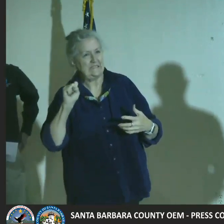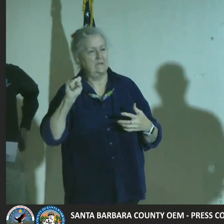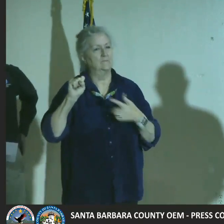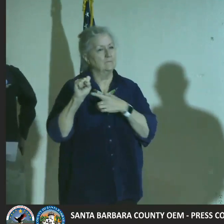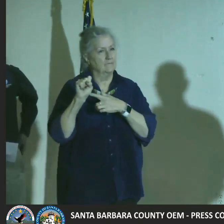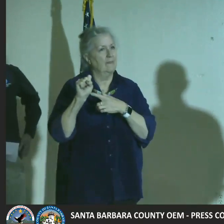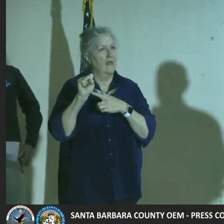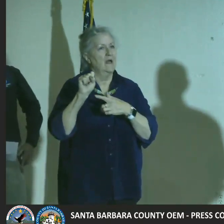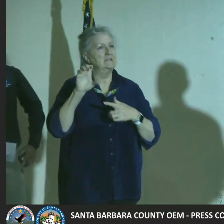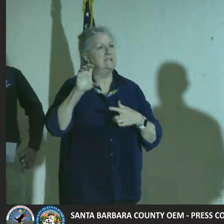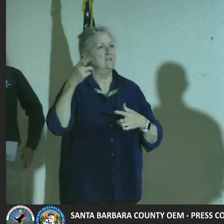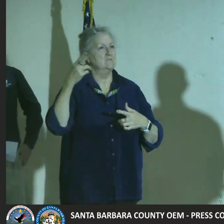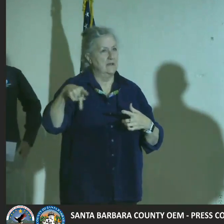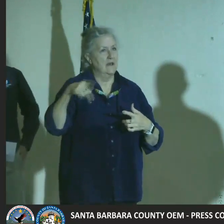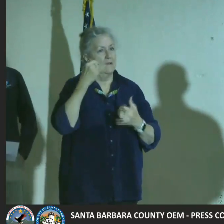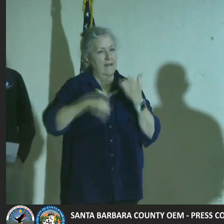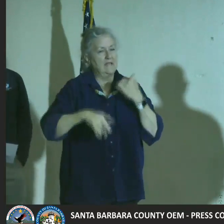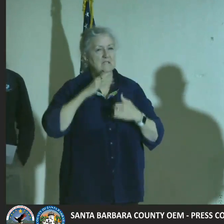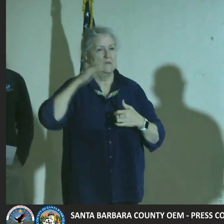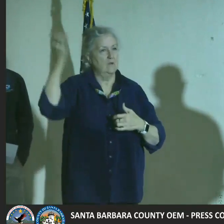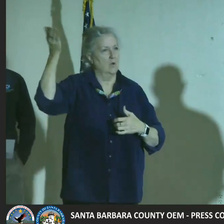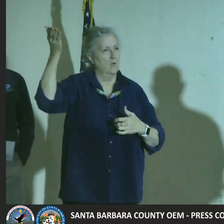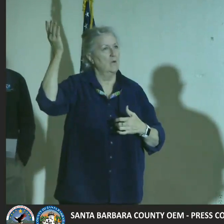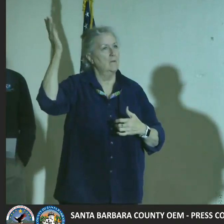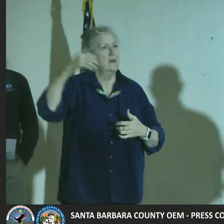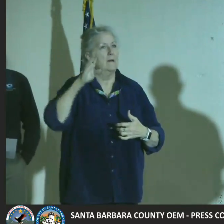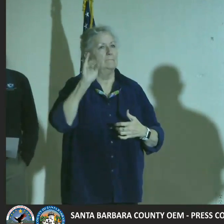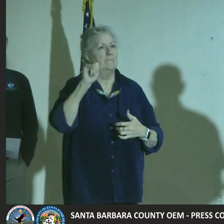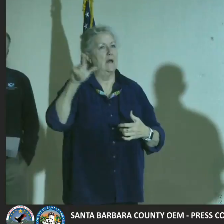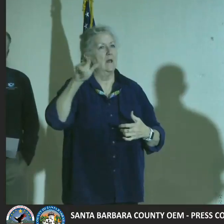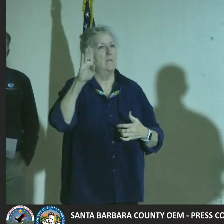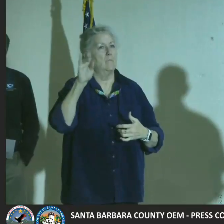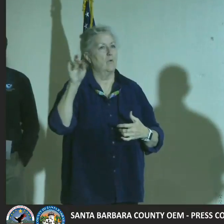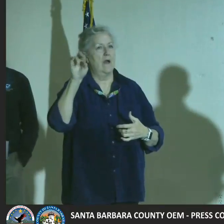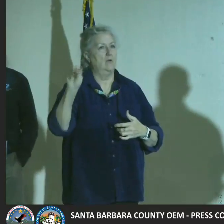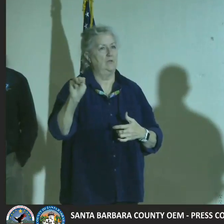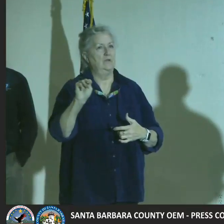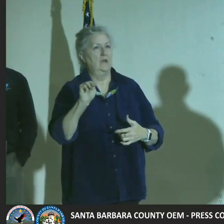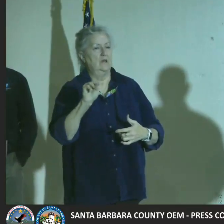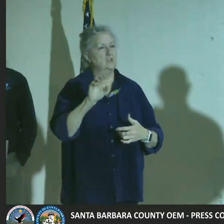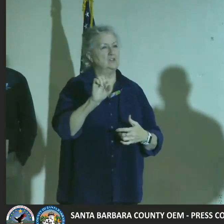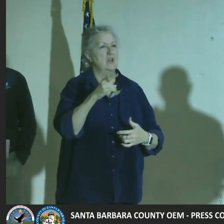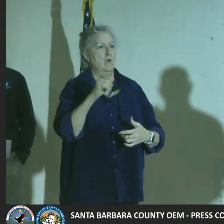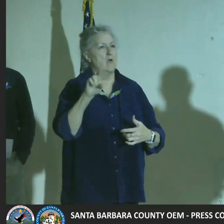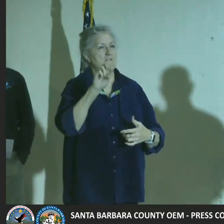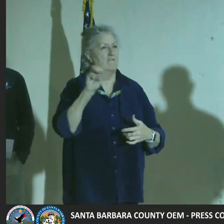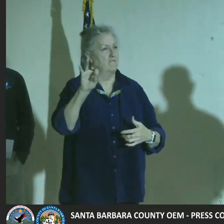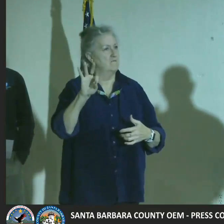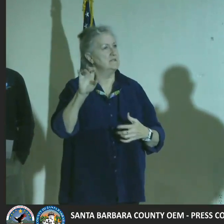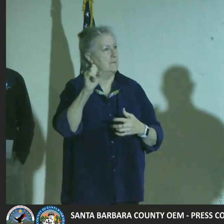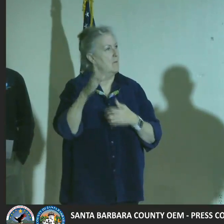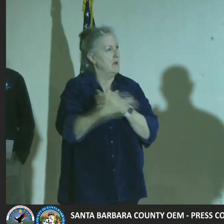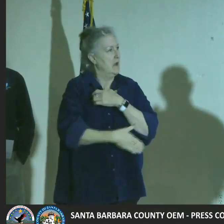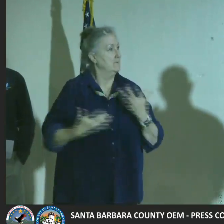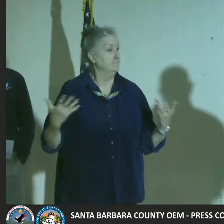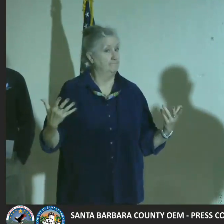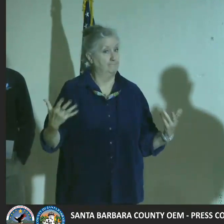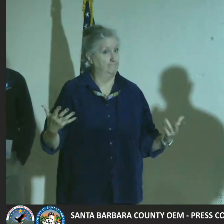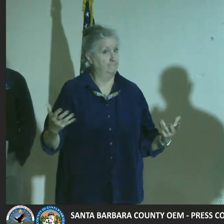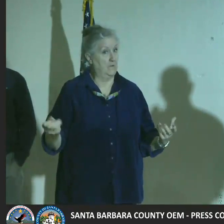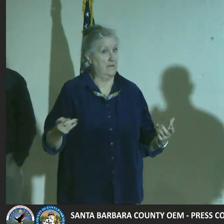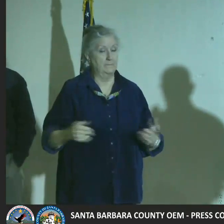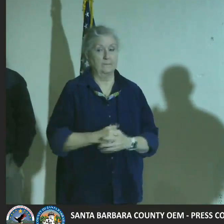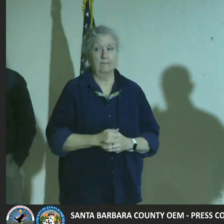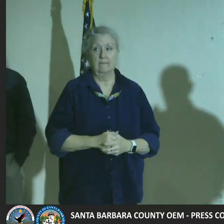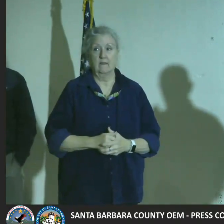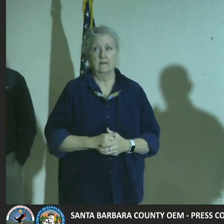Pontes. And our last speaker today will be Bill Brown. He's the sheriff for the Santa Barbara County. Okay.